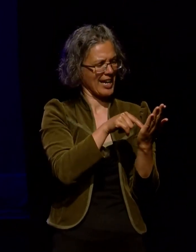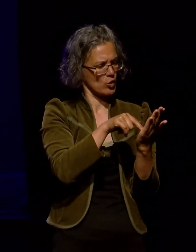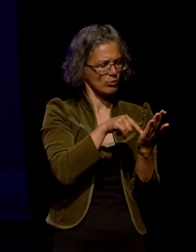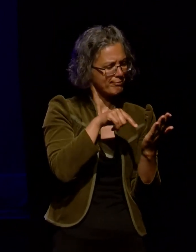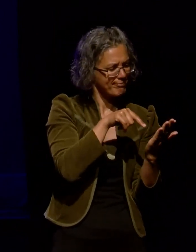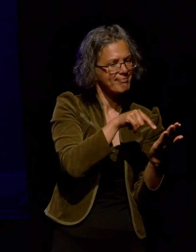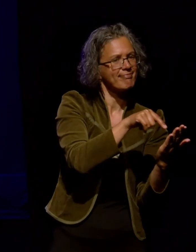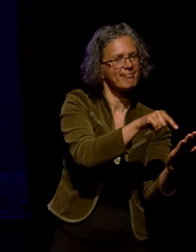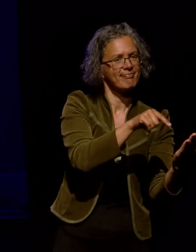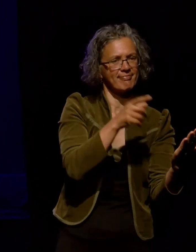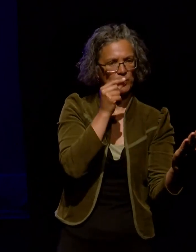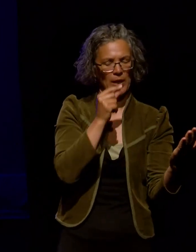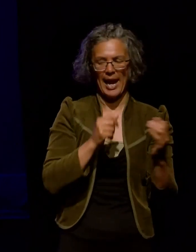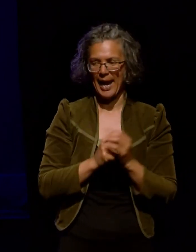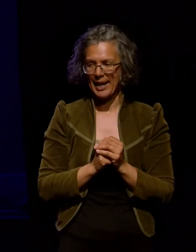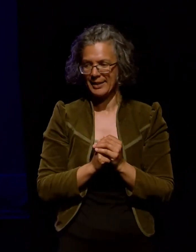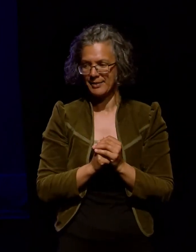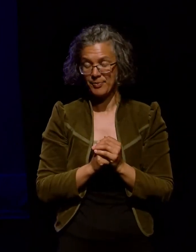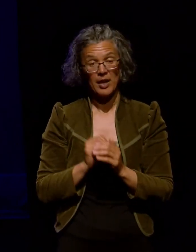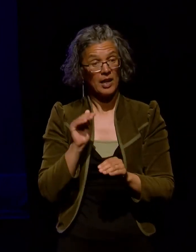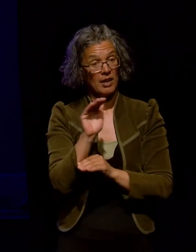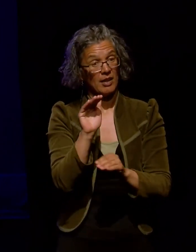So our other project is further 3D modelling